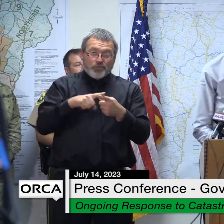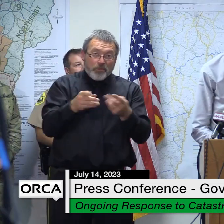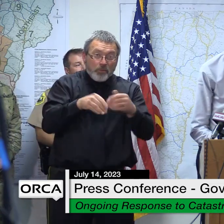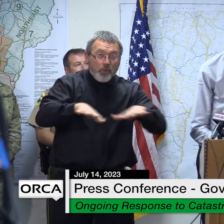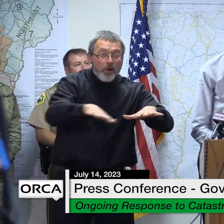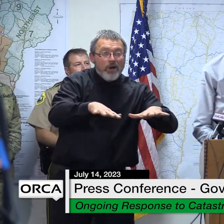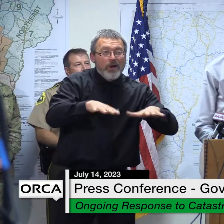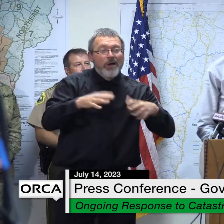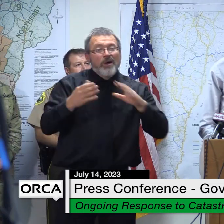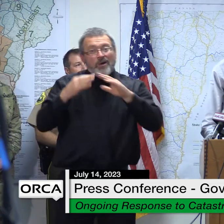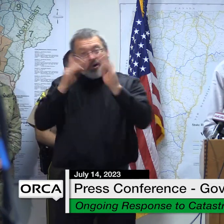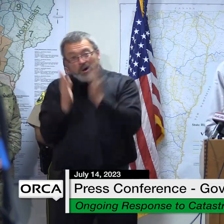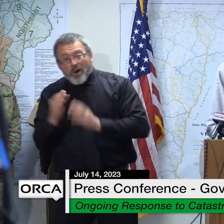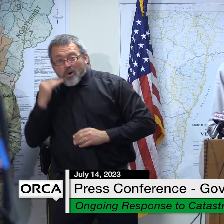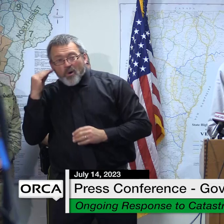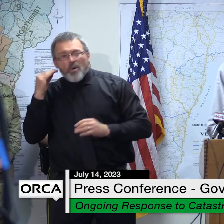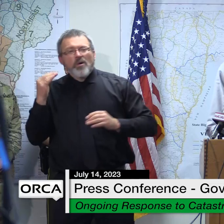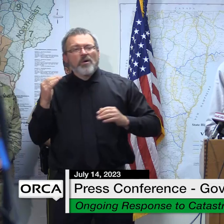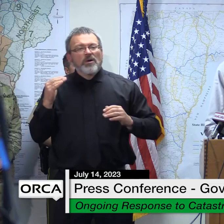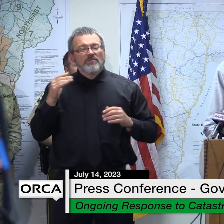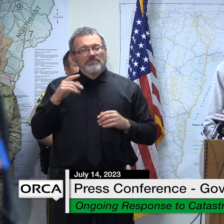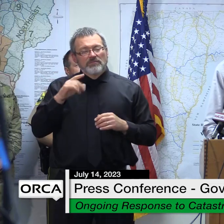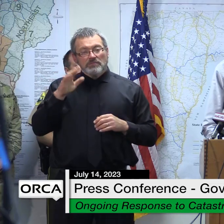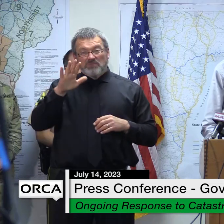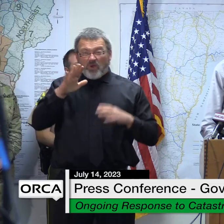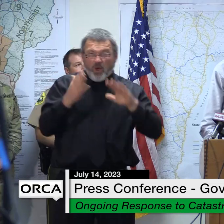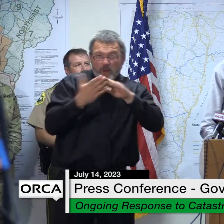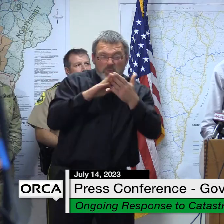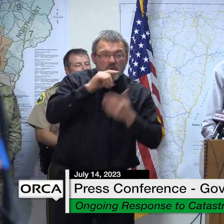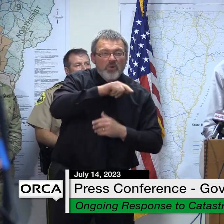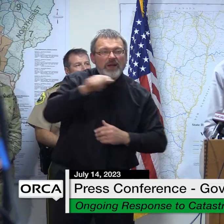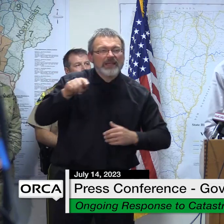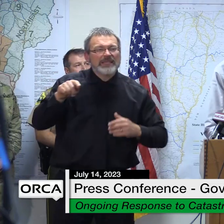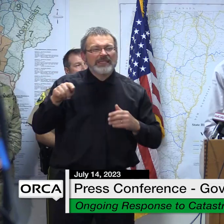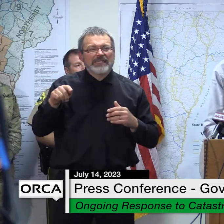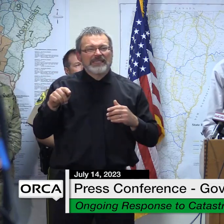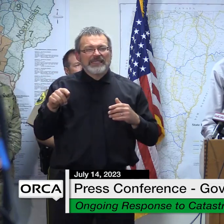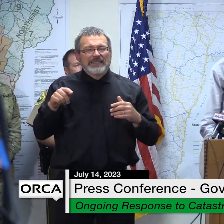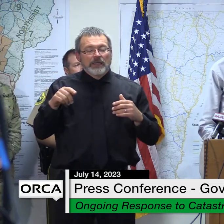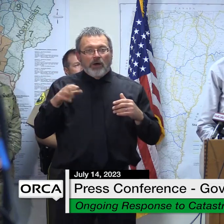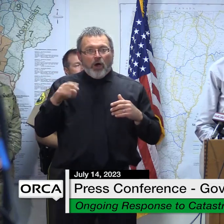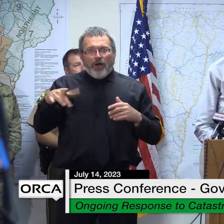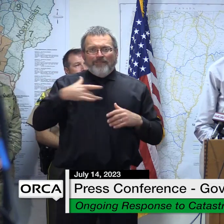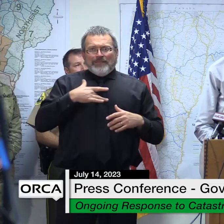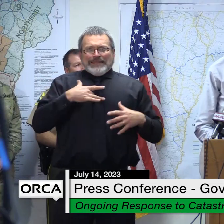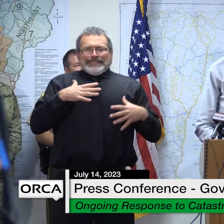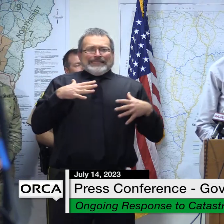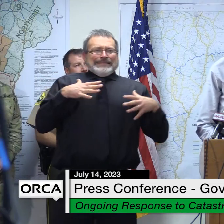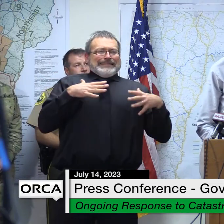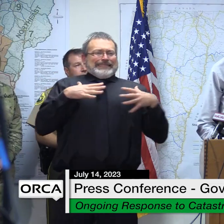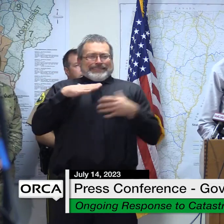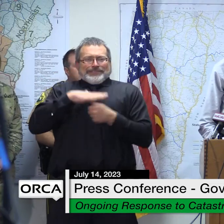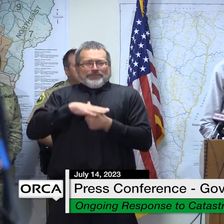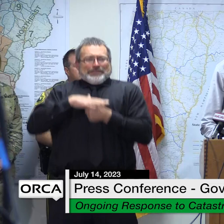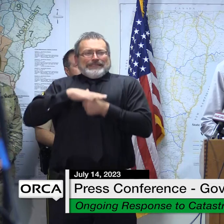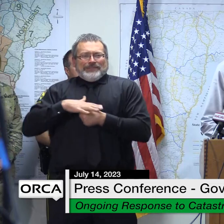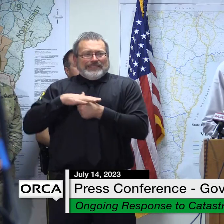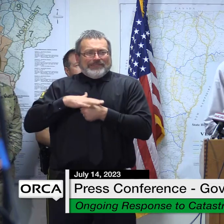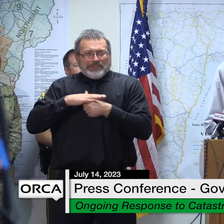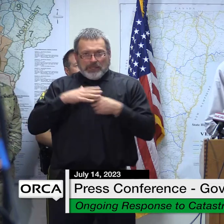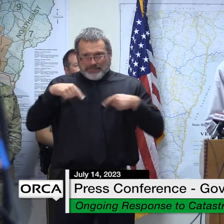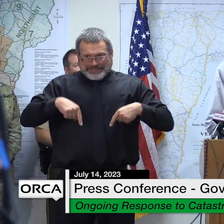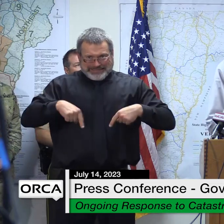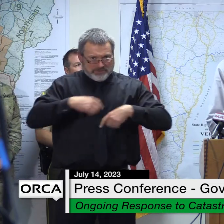or of your neighbor, or your community, or just the stress and uncertainty surrounding crises like these can